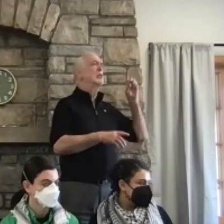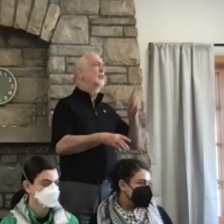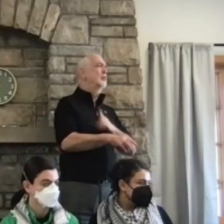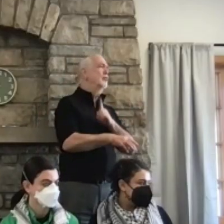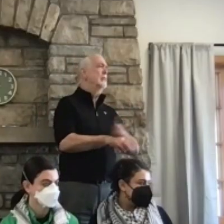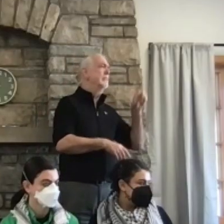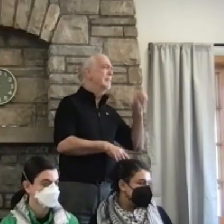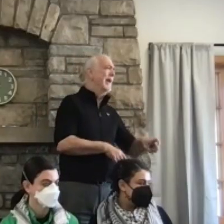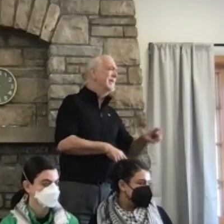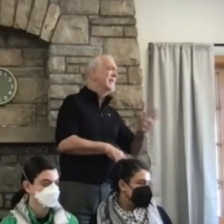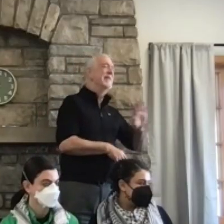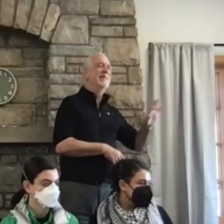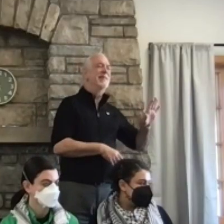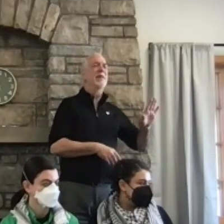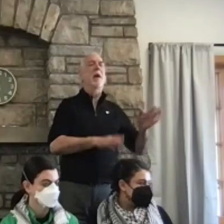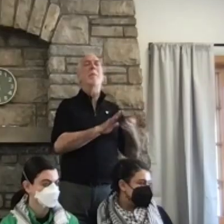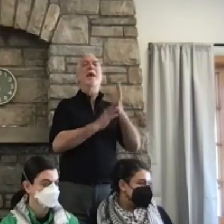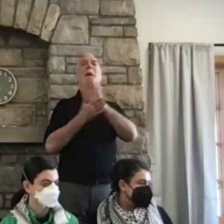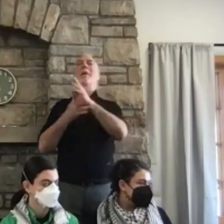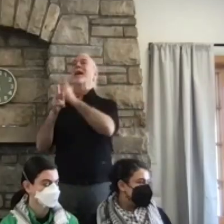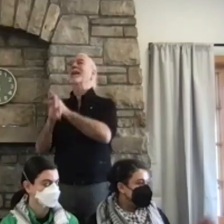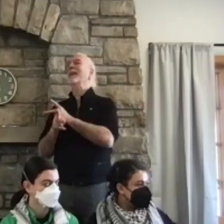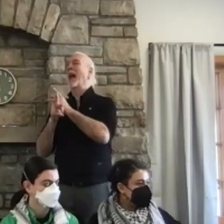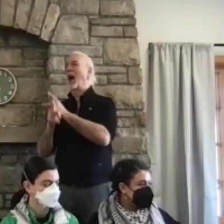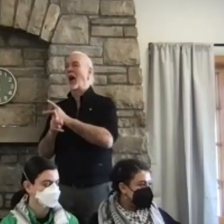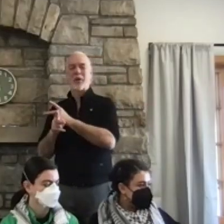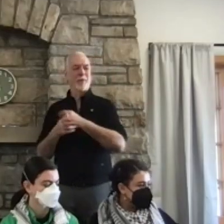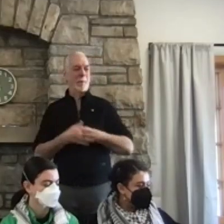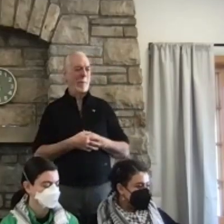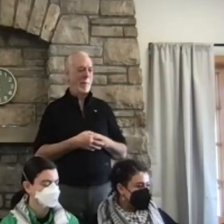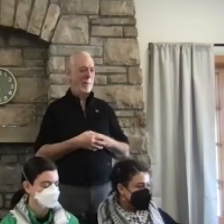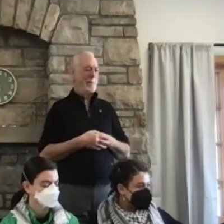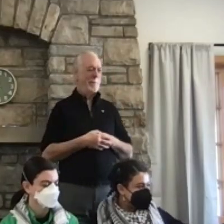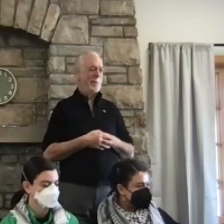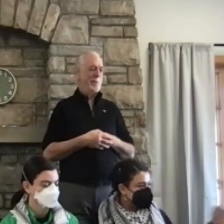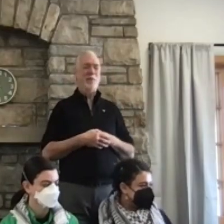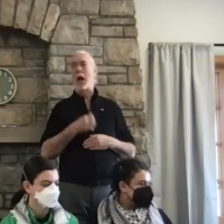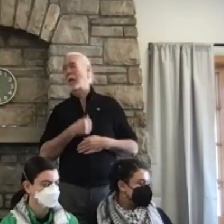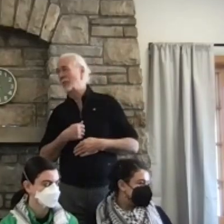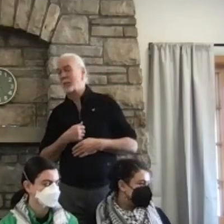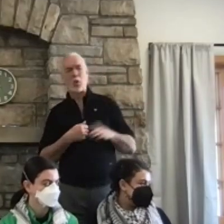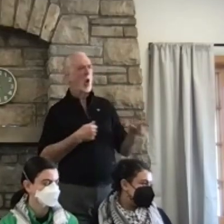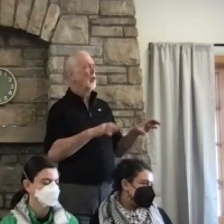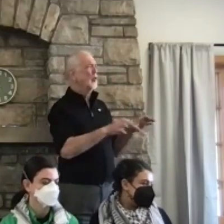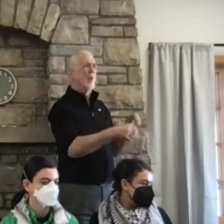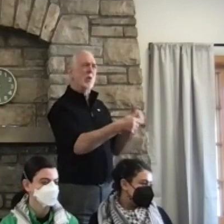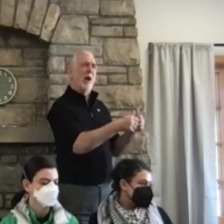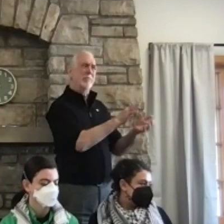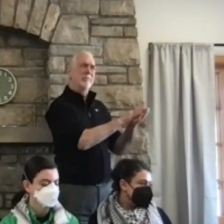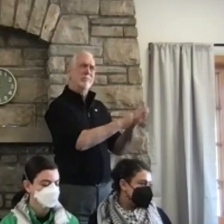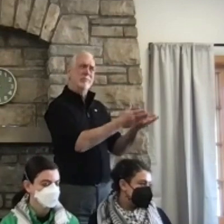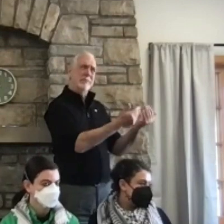care. I apologize, You're doing great. You're doing so great. Thanks.